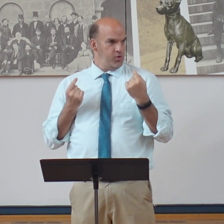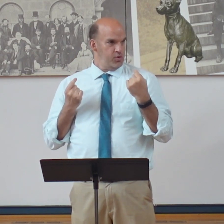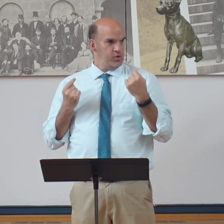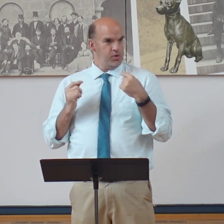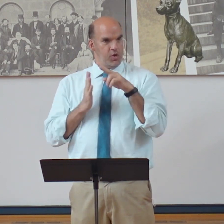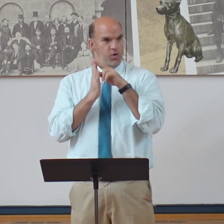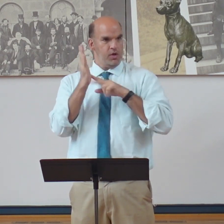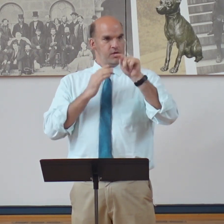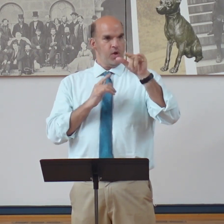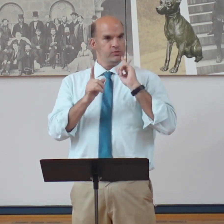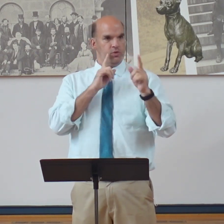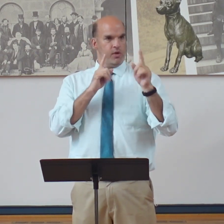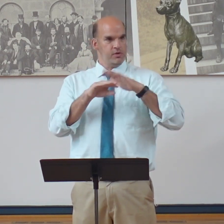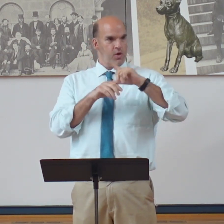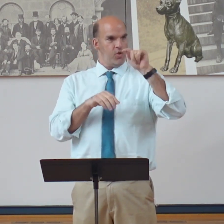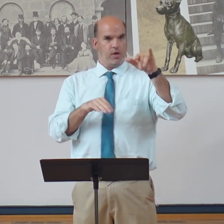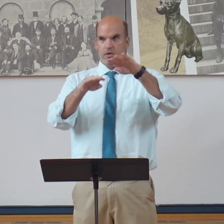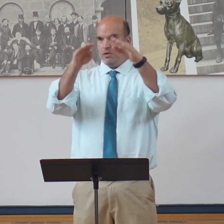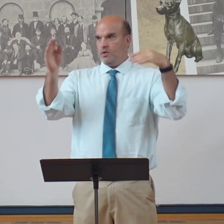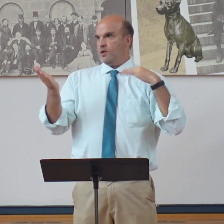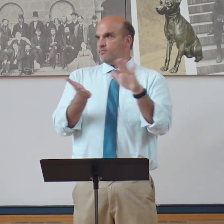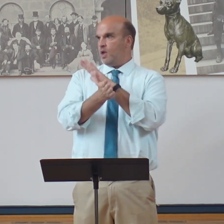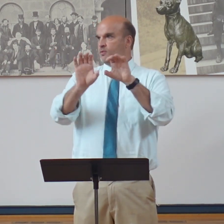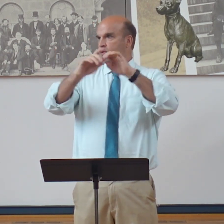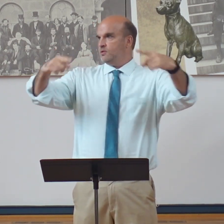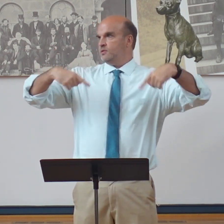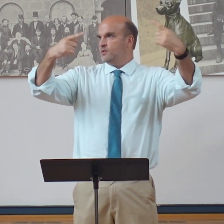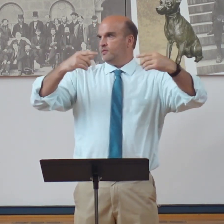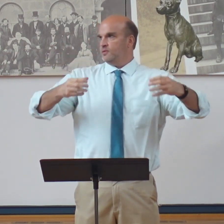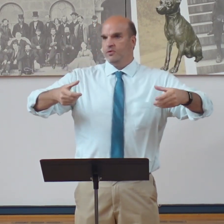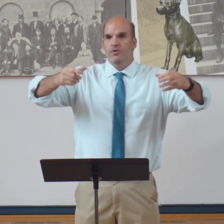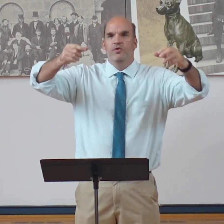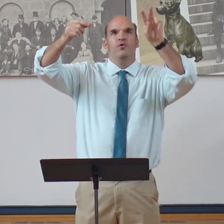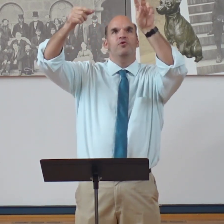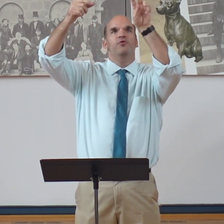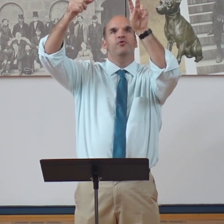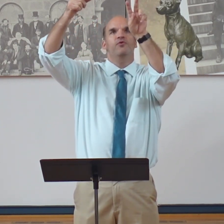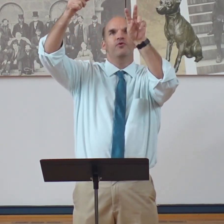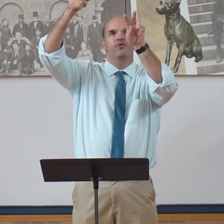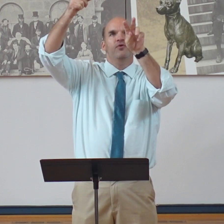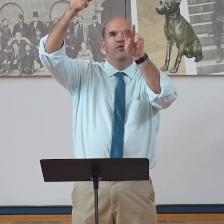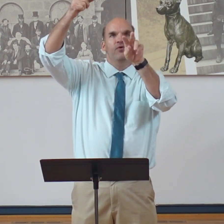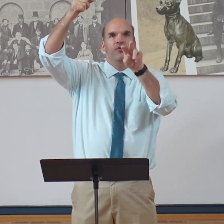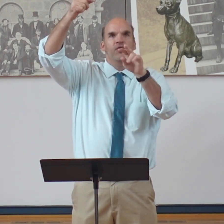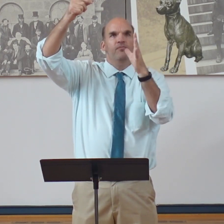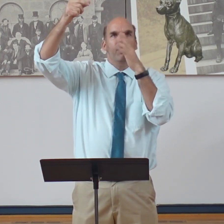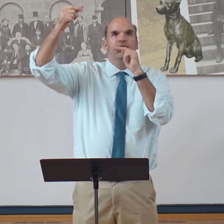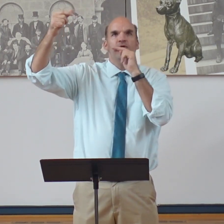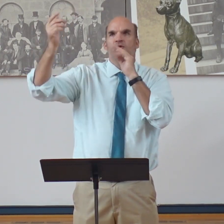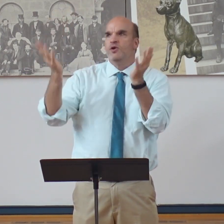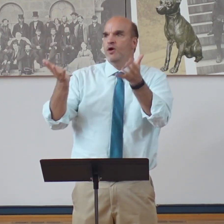with captions at that time. So I would often pay attention to the conversation that they were having in the TTY.